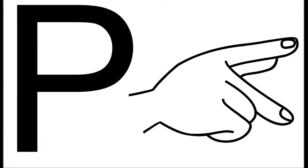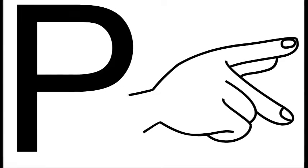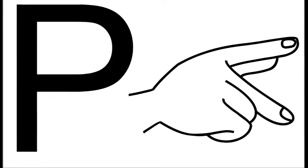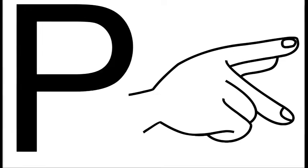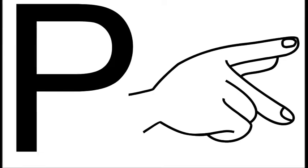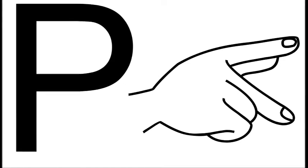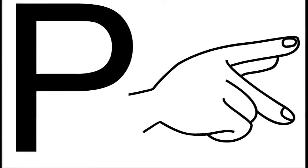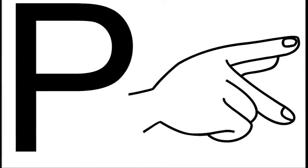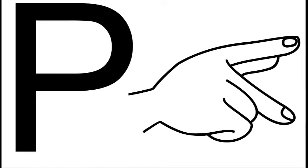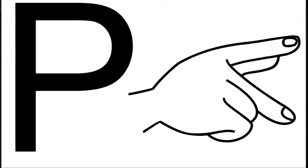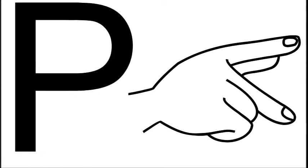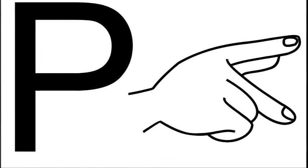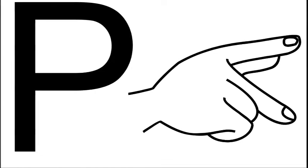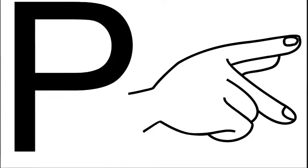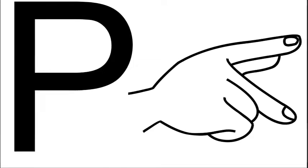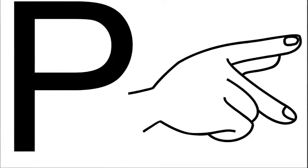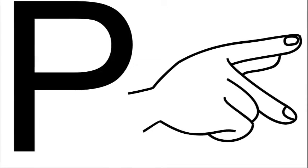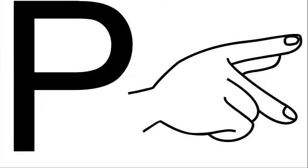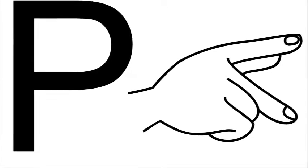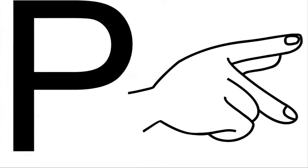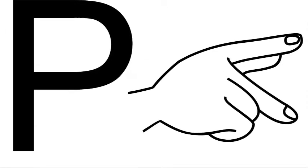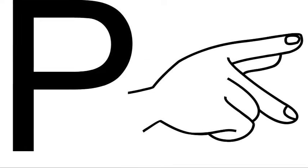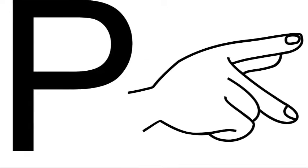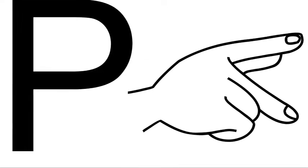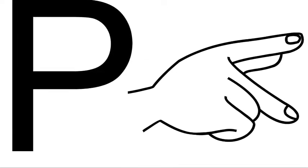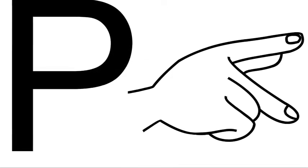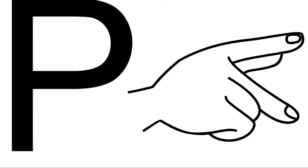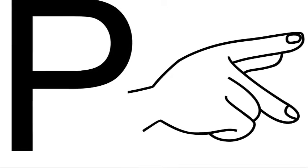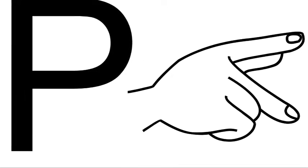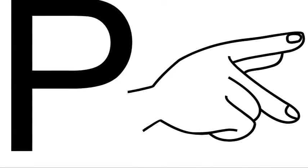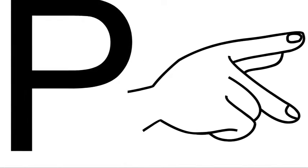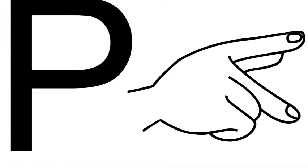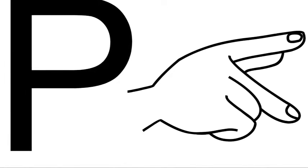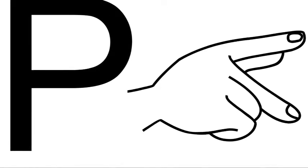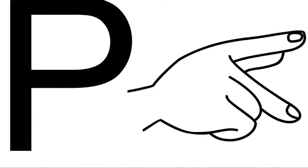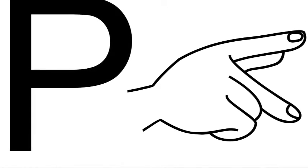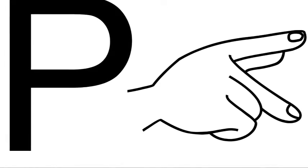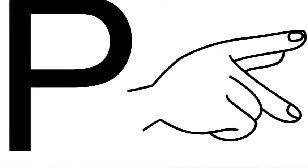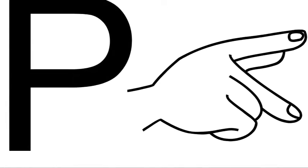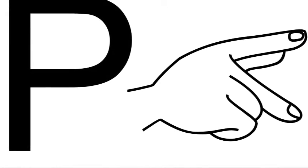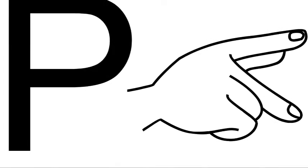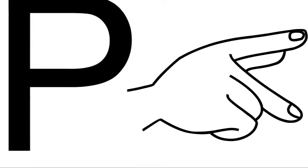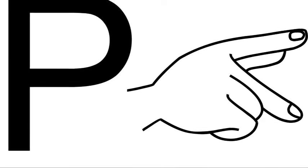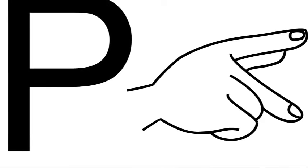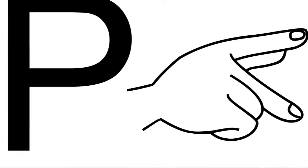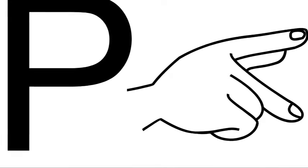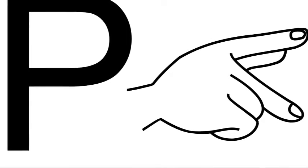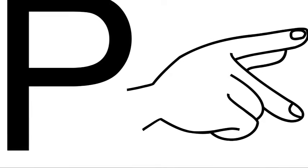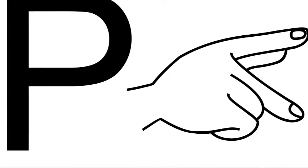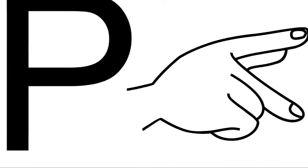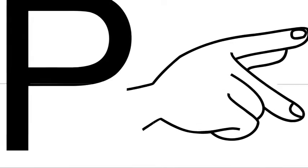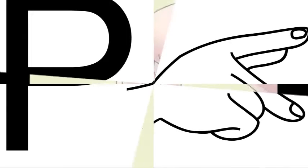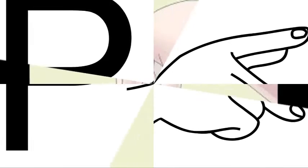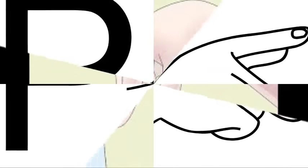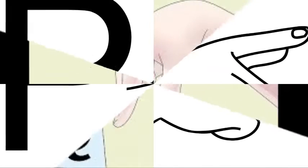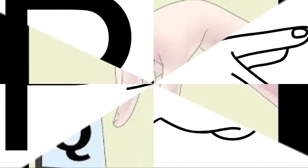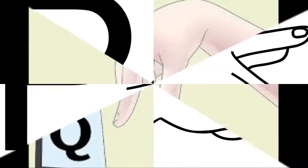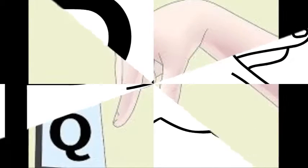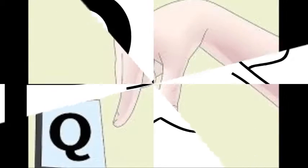your middle finger en index finger. U. Orient your middle finger en your index finger u part gt.